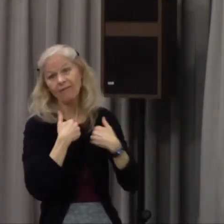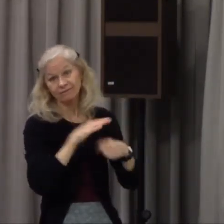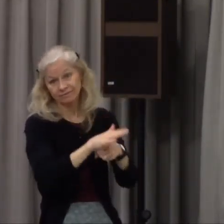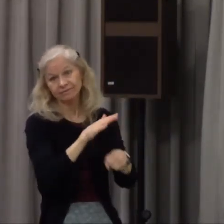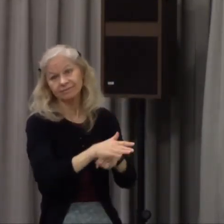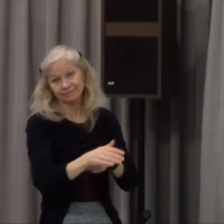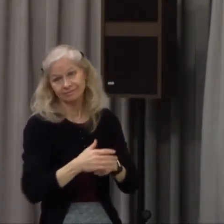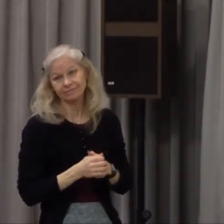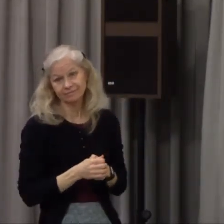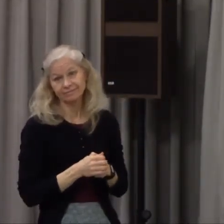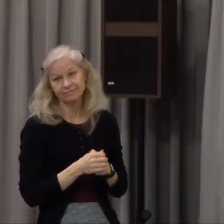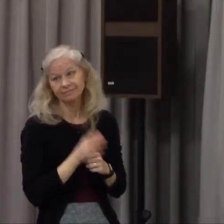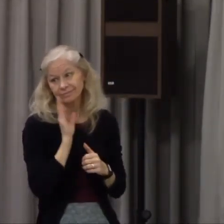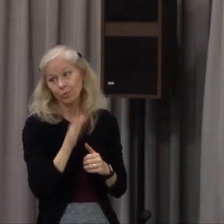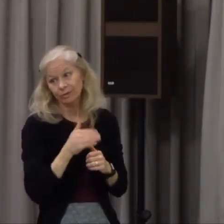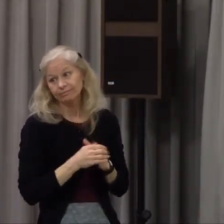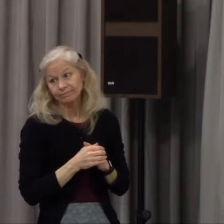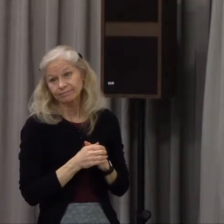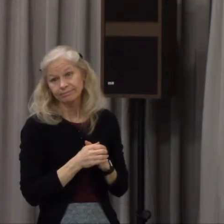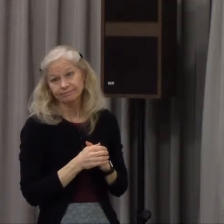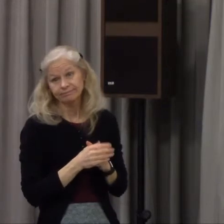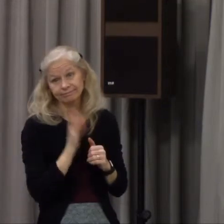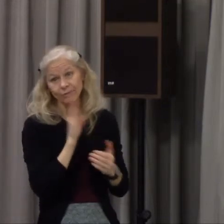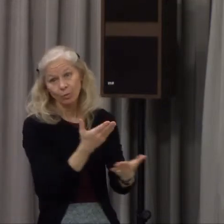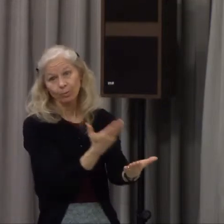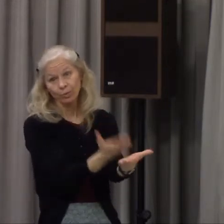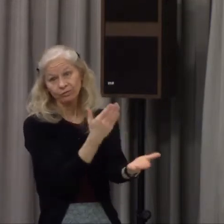don't find anywhere where the Bible says that he forces them against their will, though.